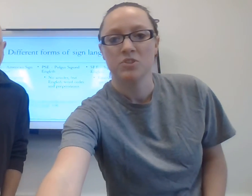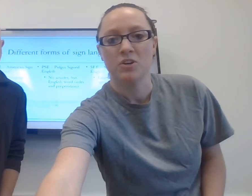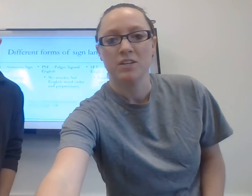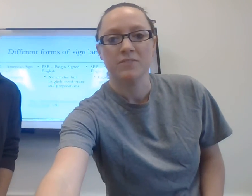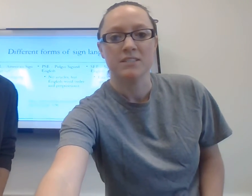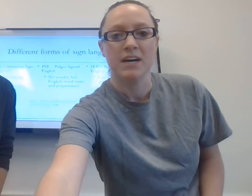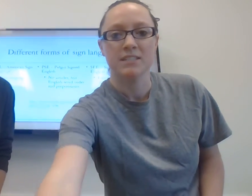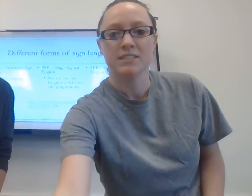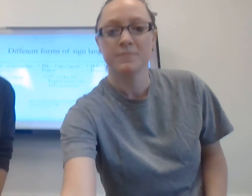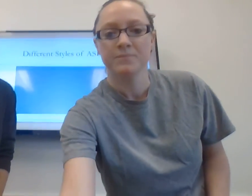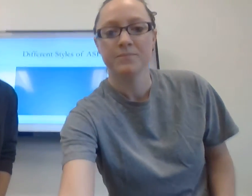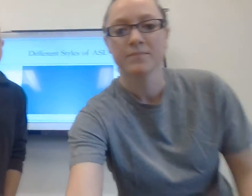you the different signs.